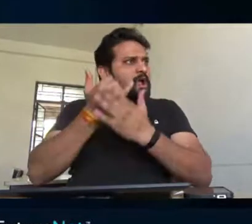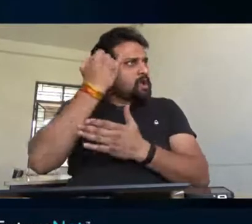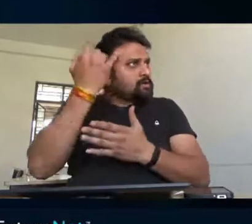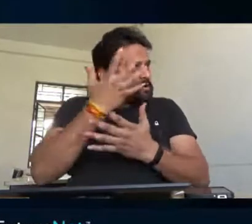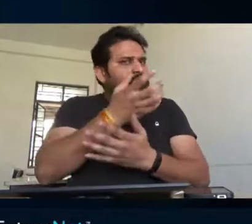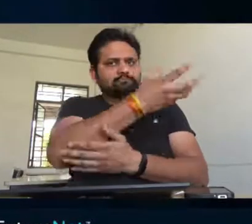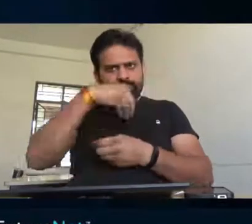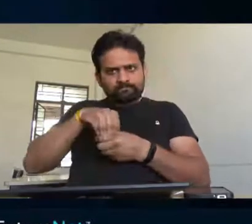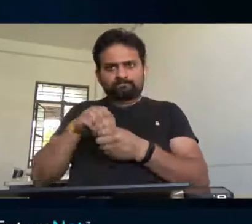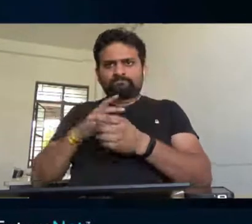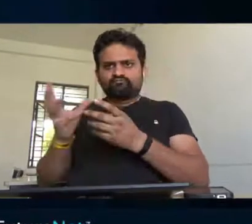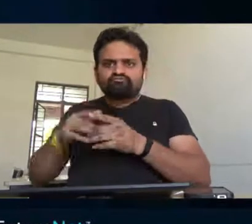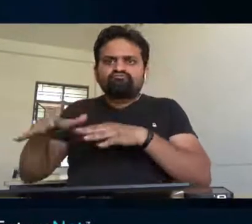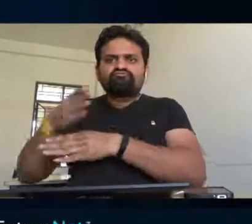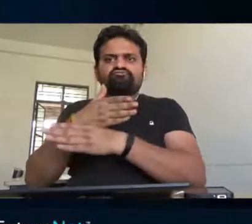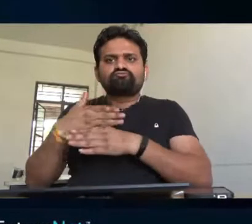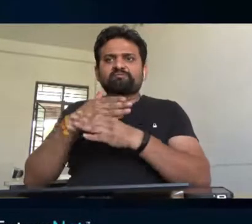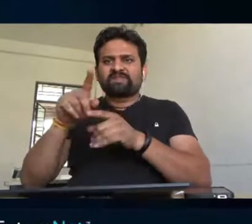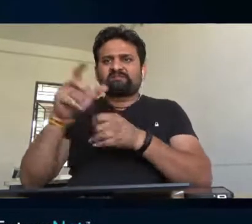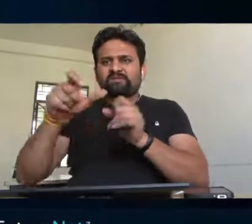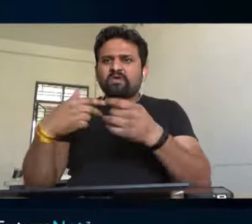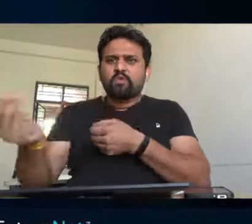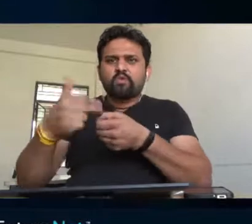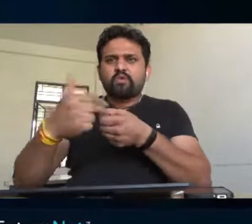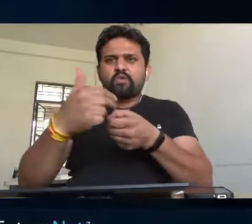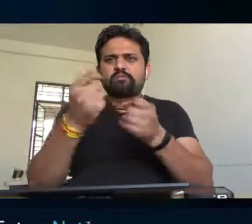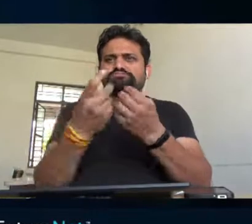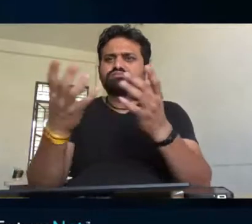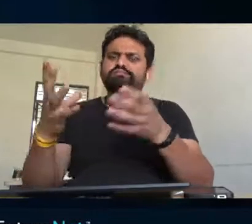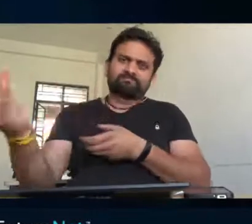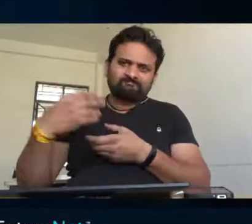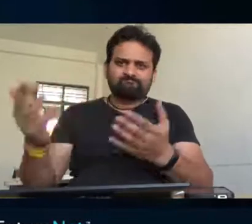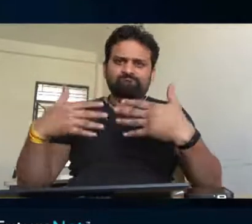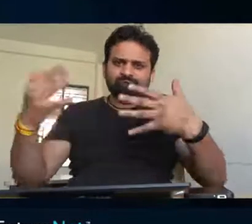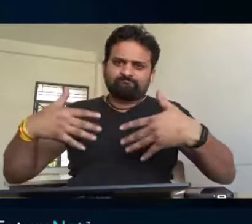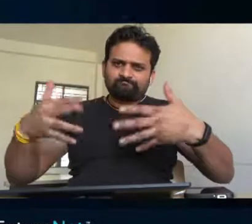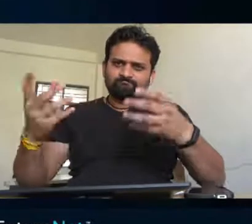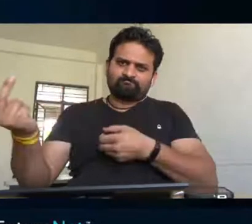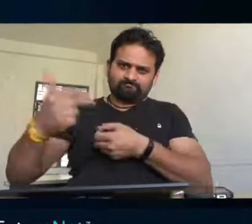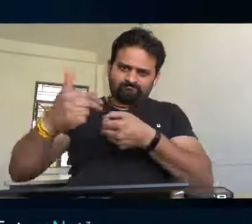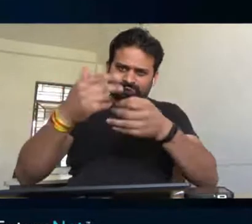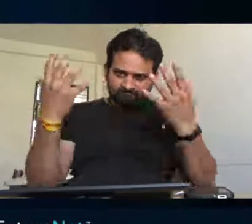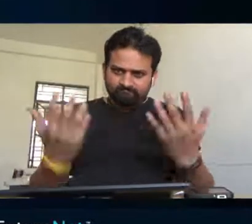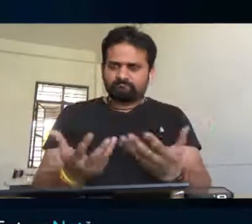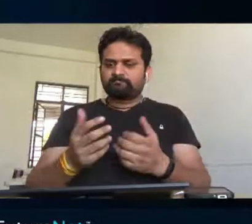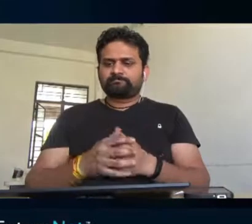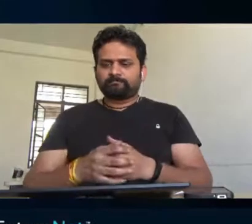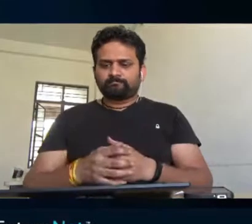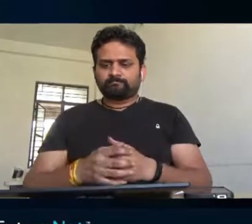have to a special day. You can start in a new program with an existing